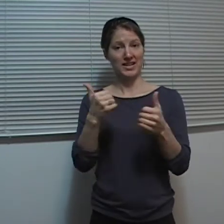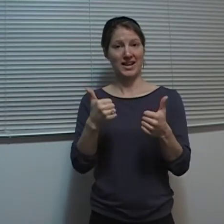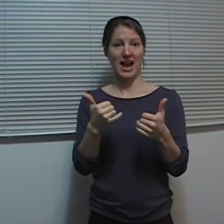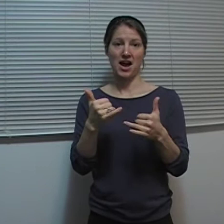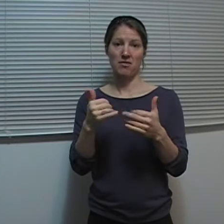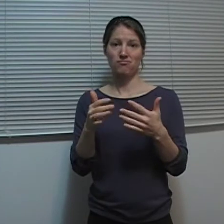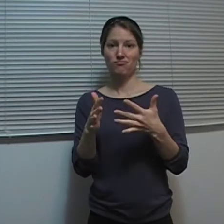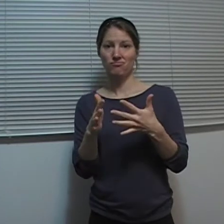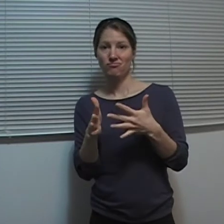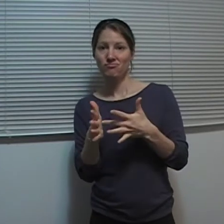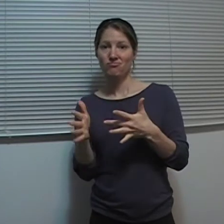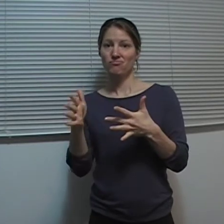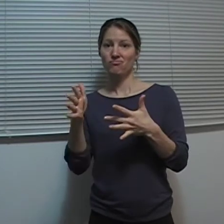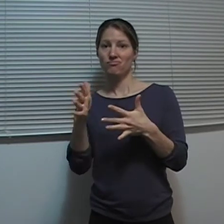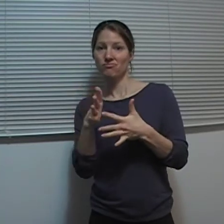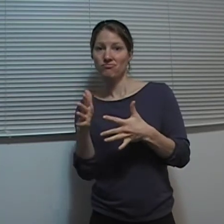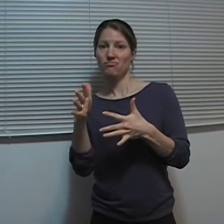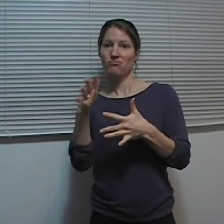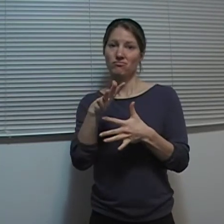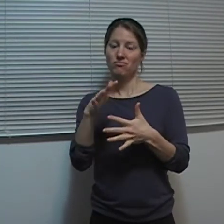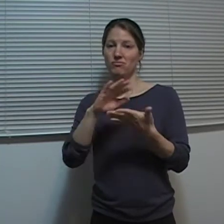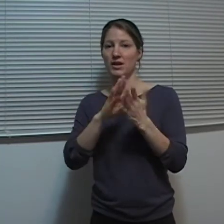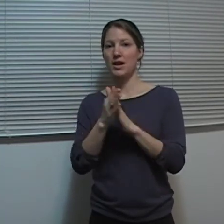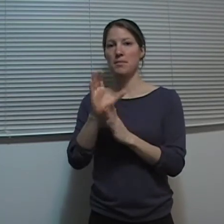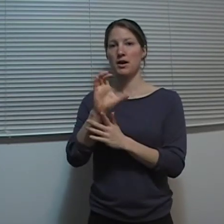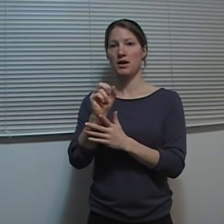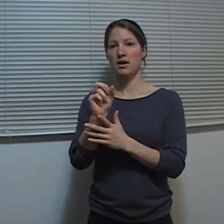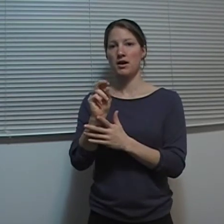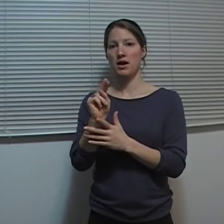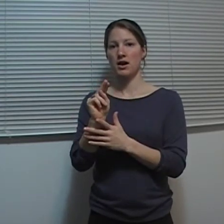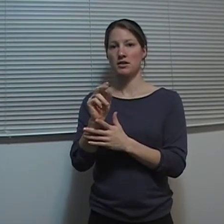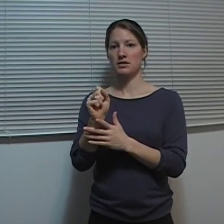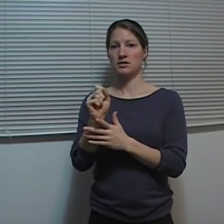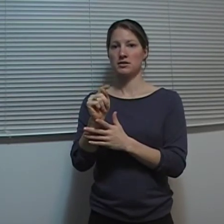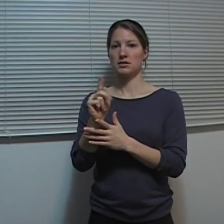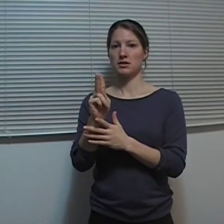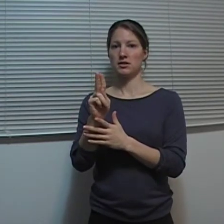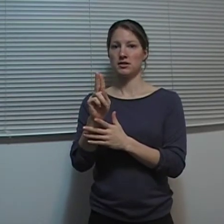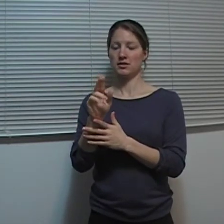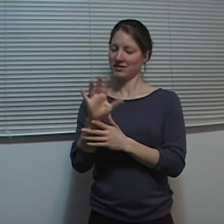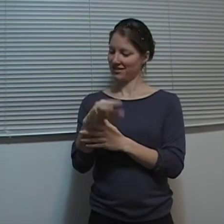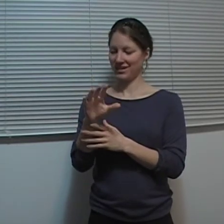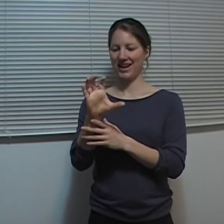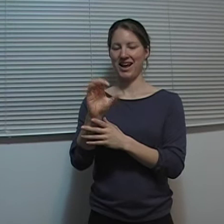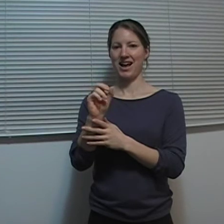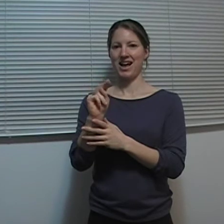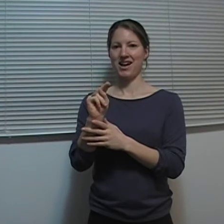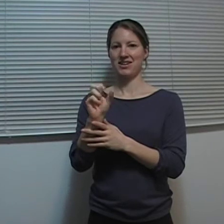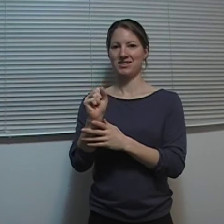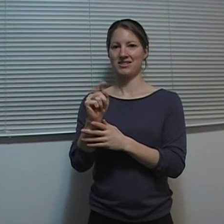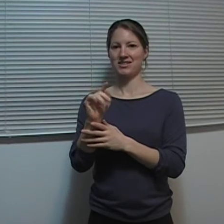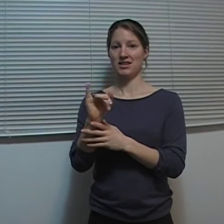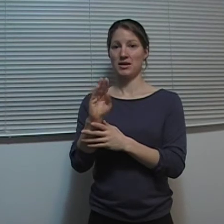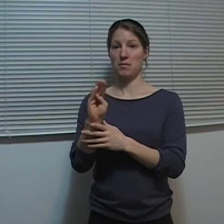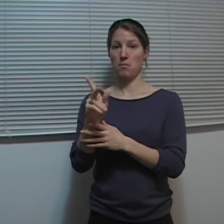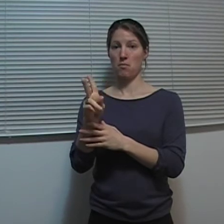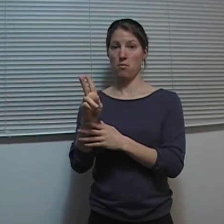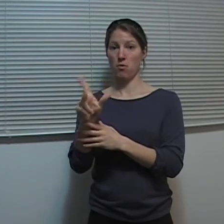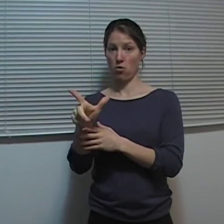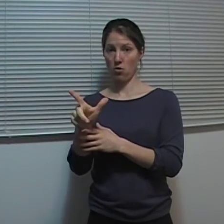making good money, but he's moving up politically. During these years, he also found a wife. He looked very carefully, and of course in those days it didn't matter